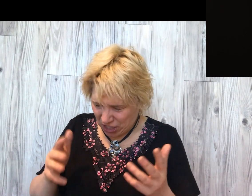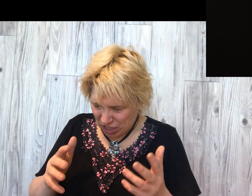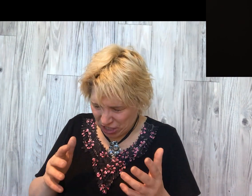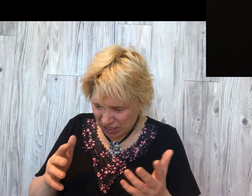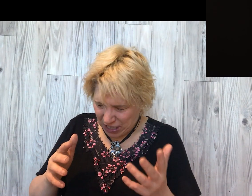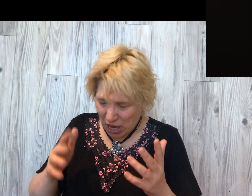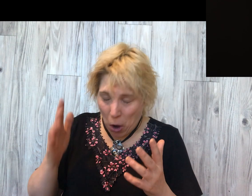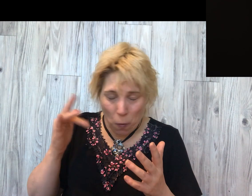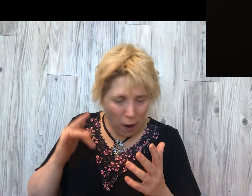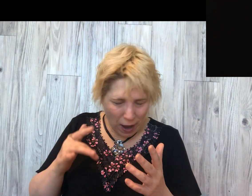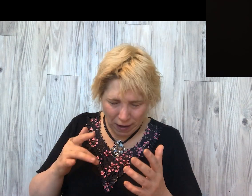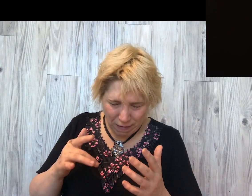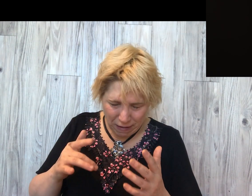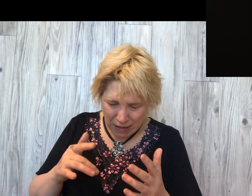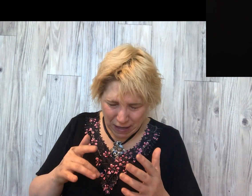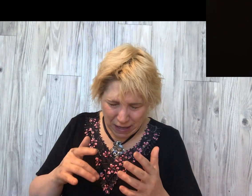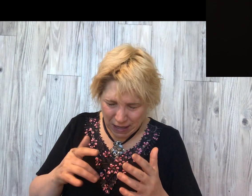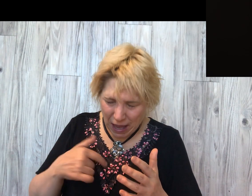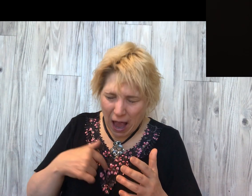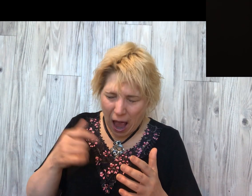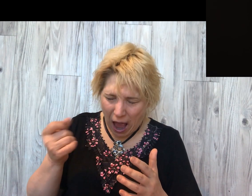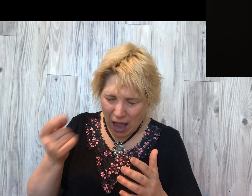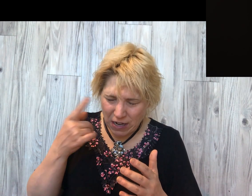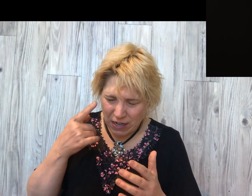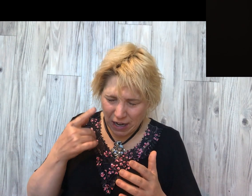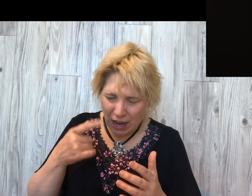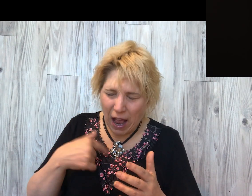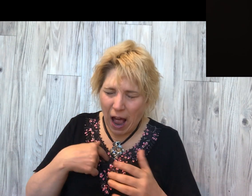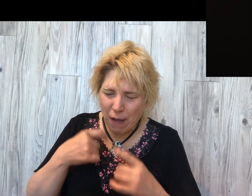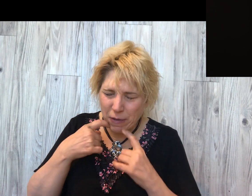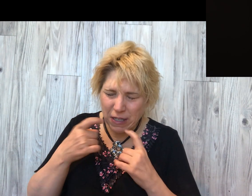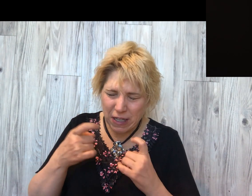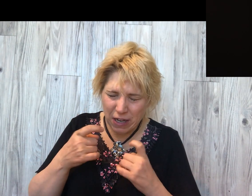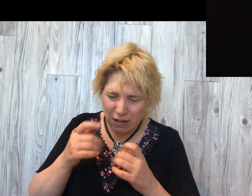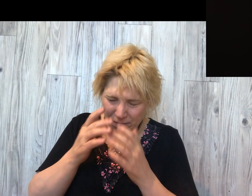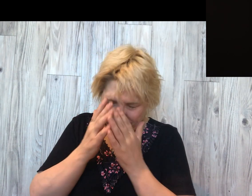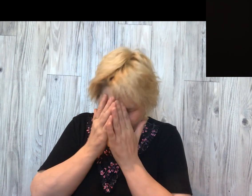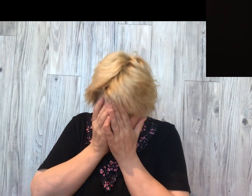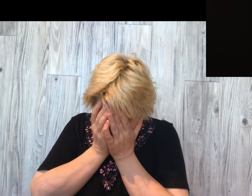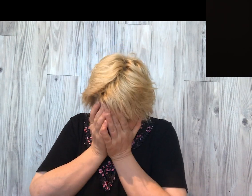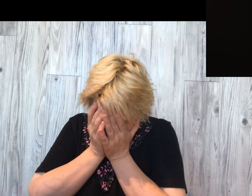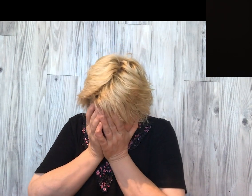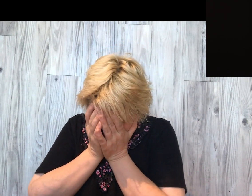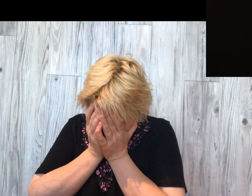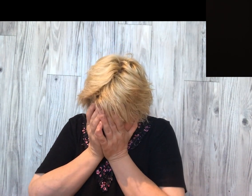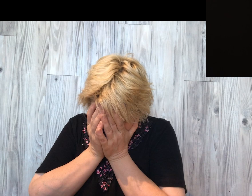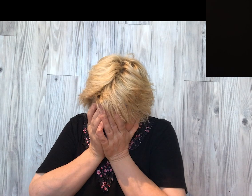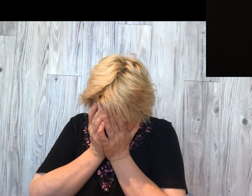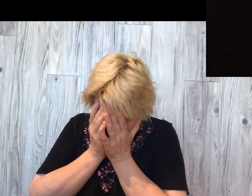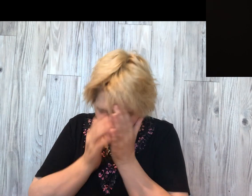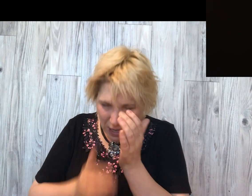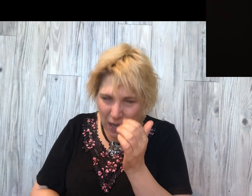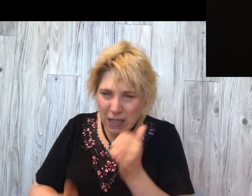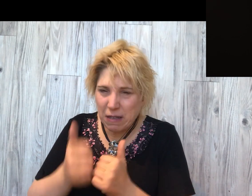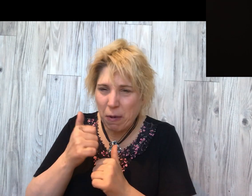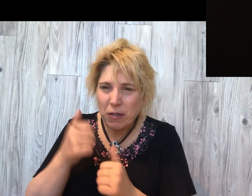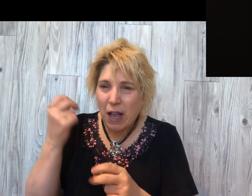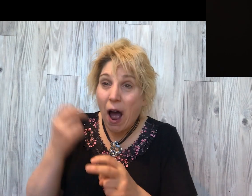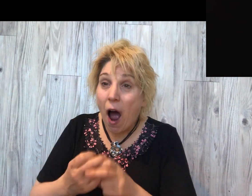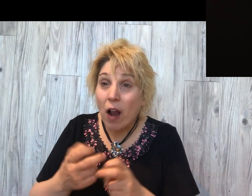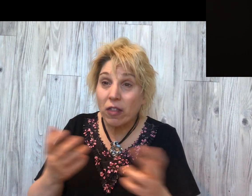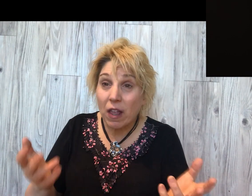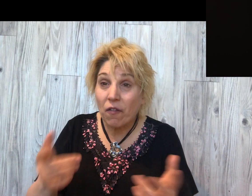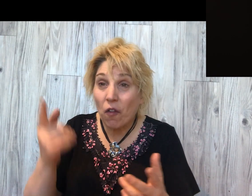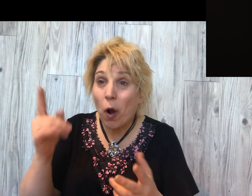he adds, because I recognize I am a sinner. This is one of the hardest things for some people to